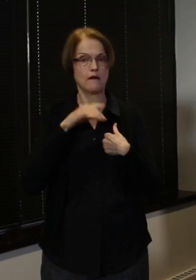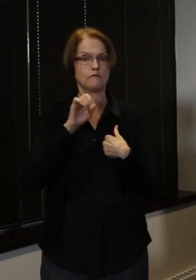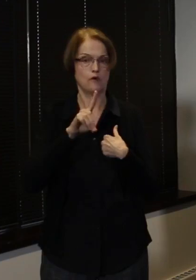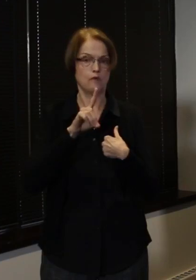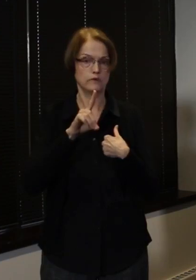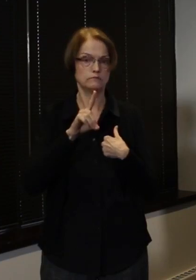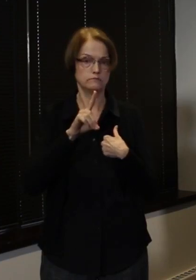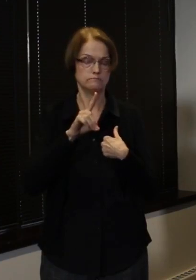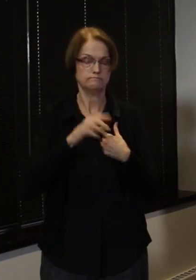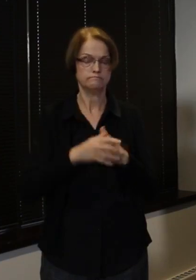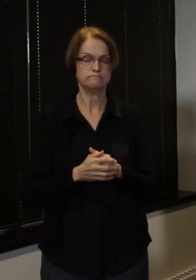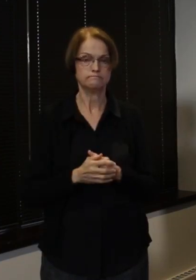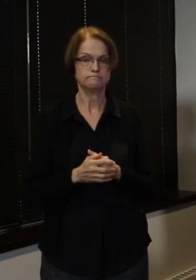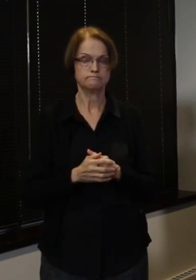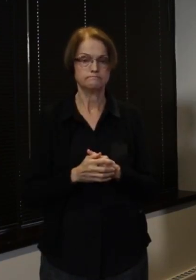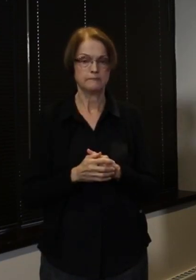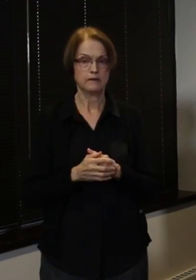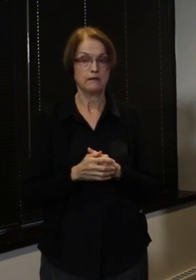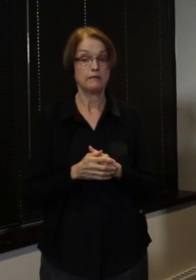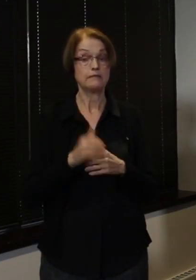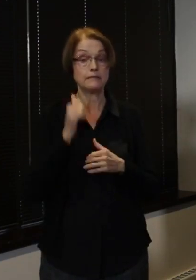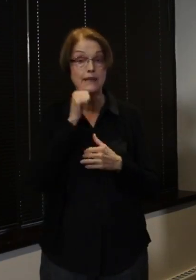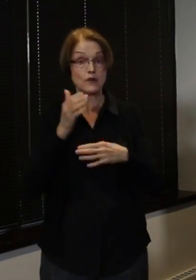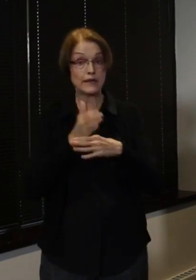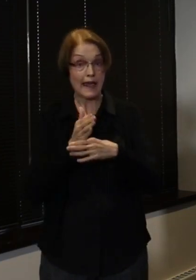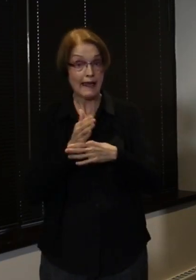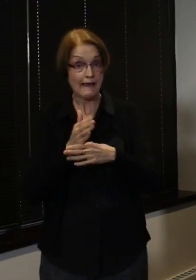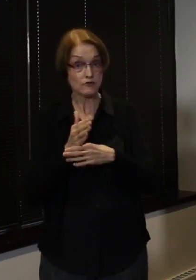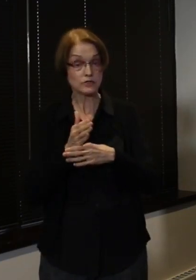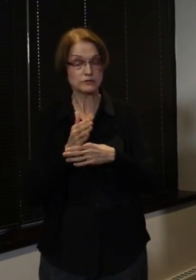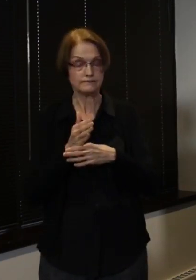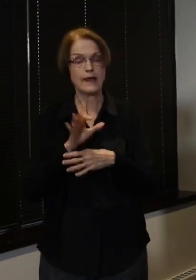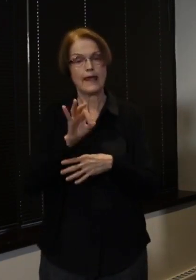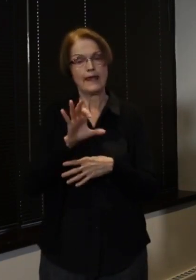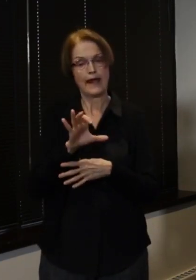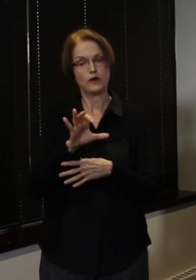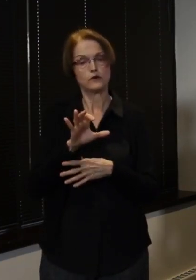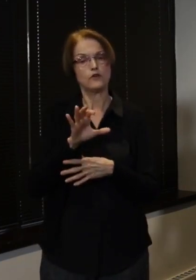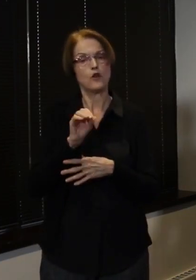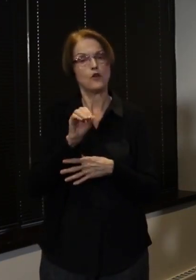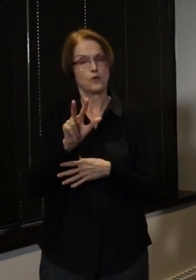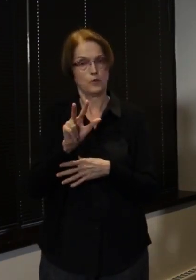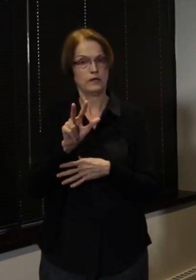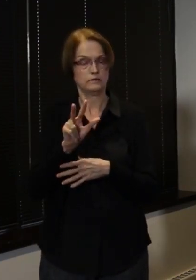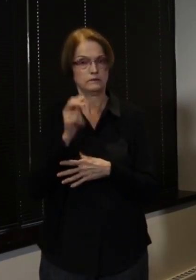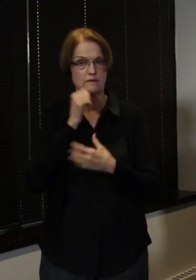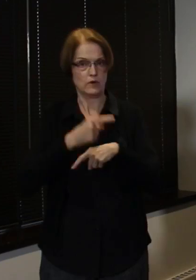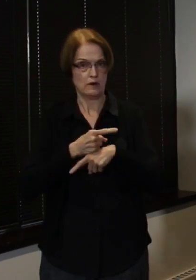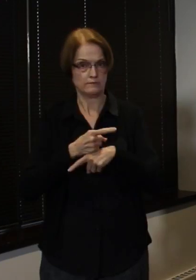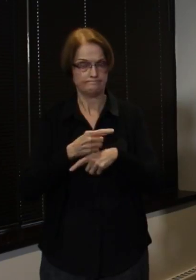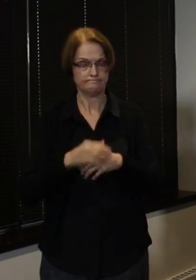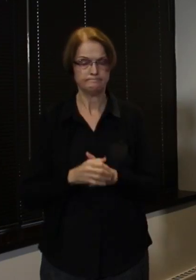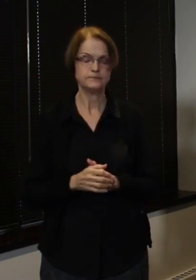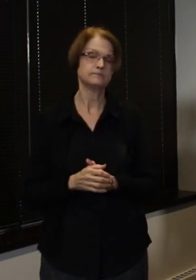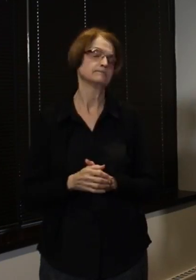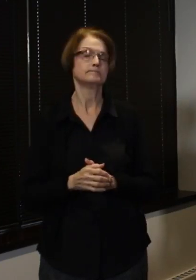positive patients. And the moving average is now at 903.